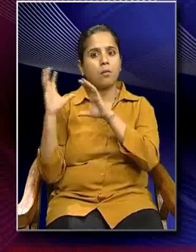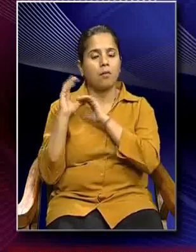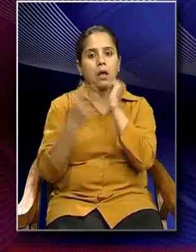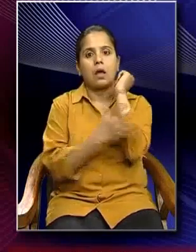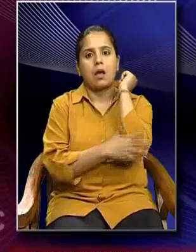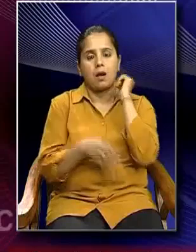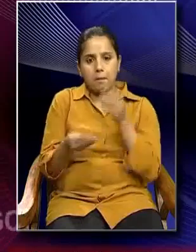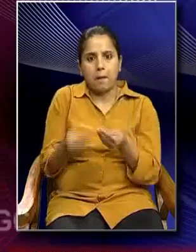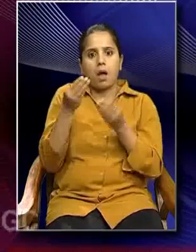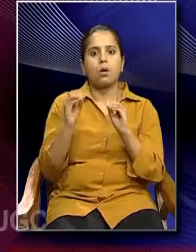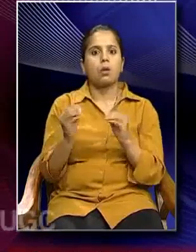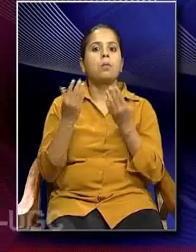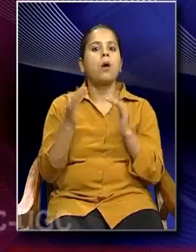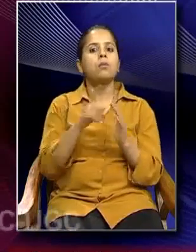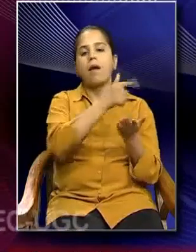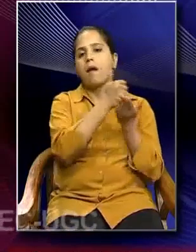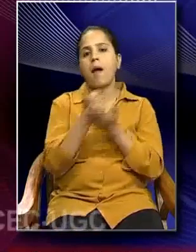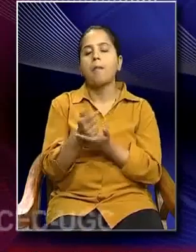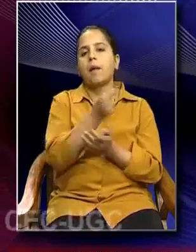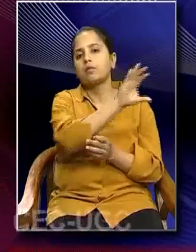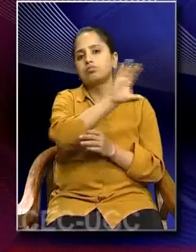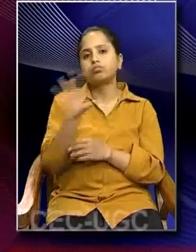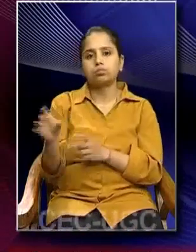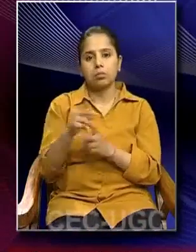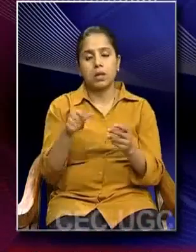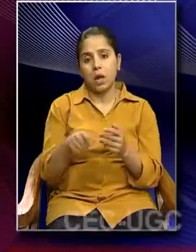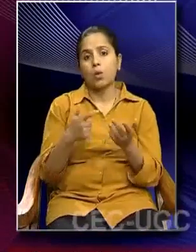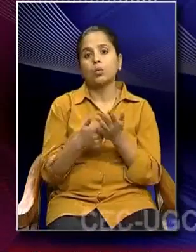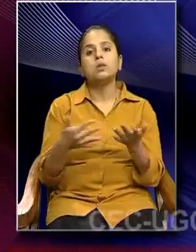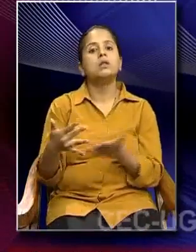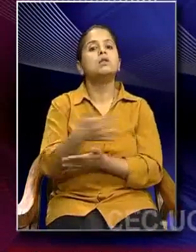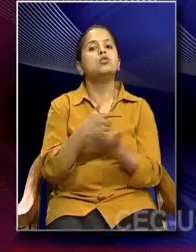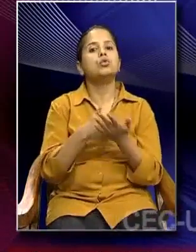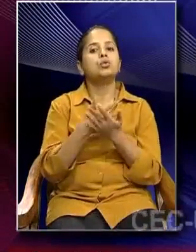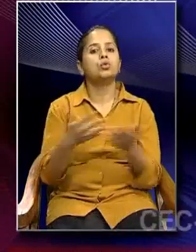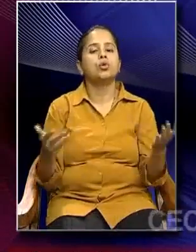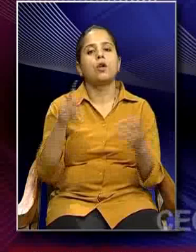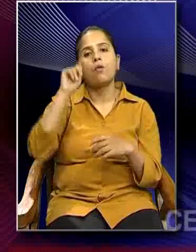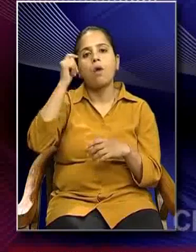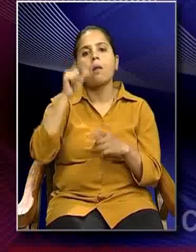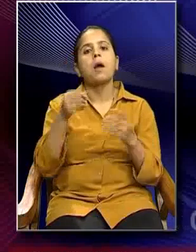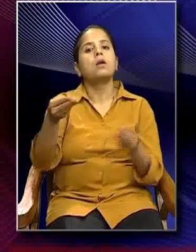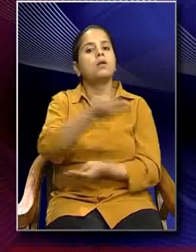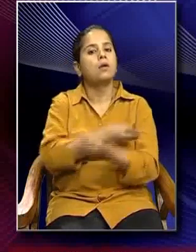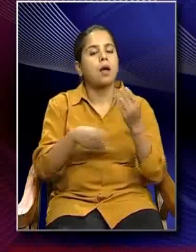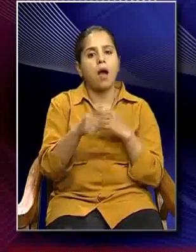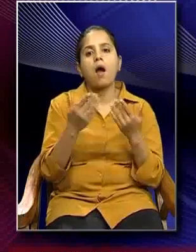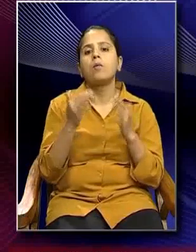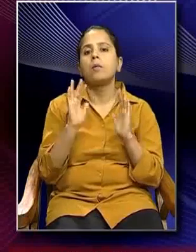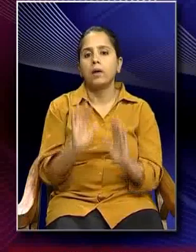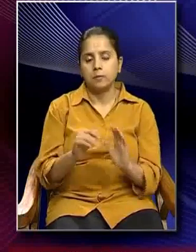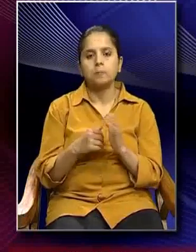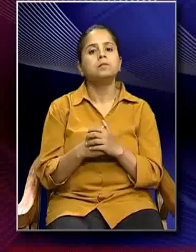and deprivation. It is also a very significant resource of foreign exchange which is available in